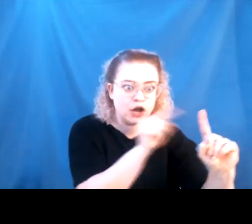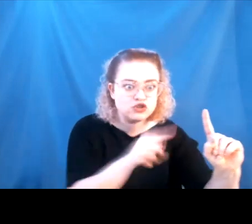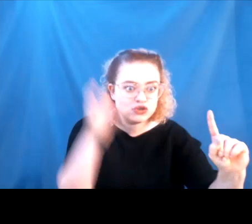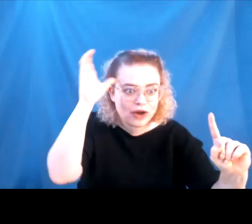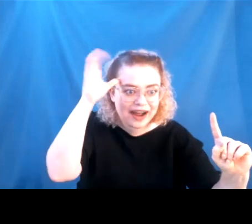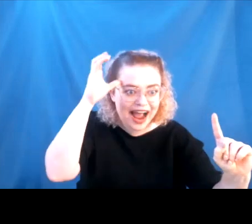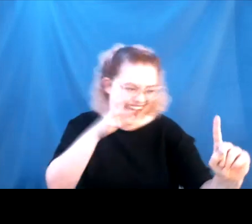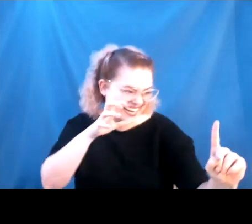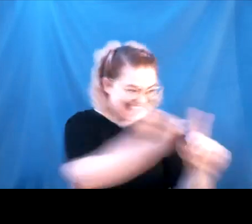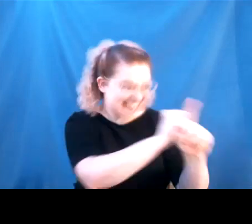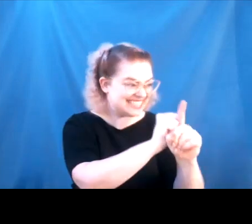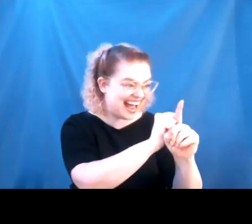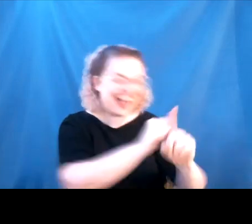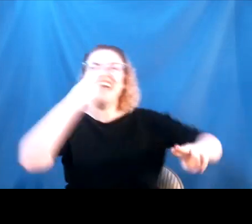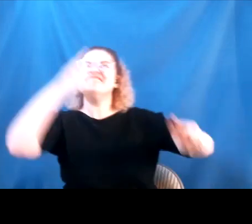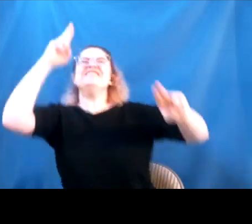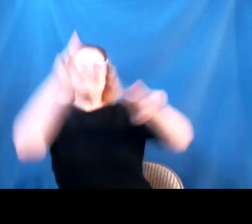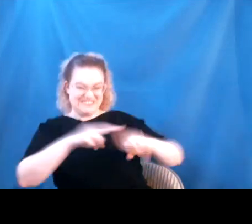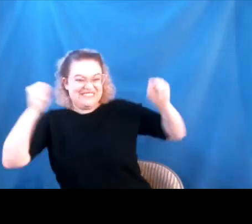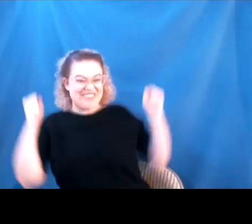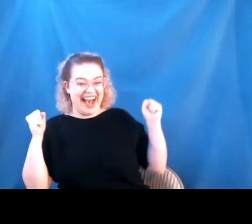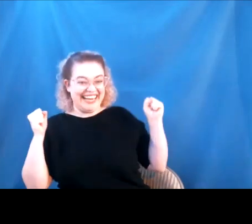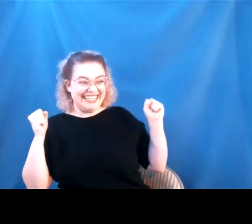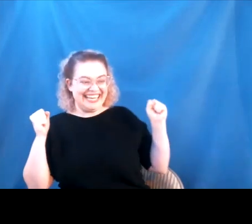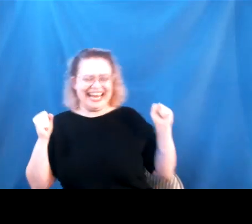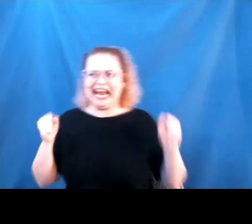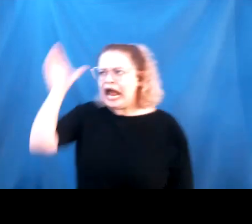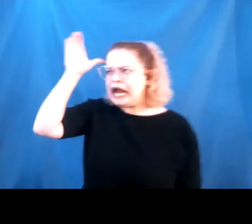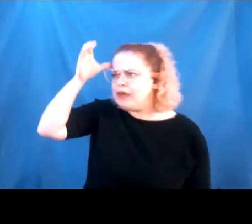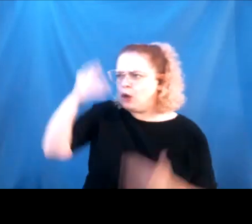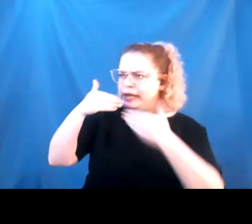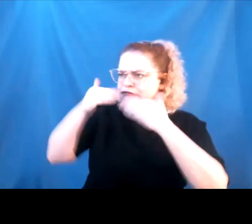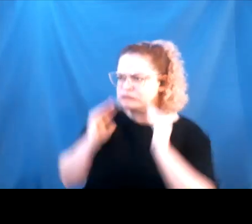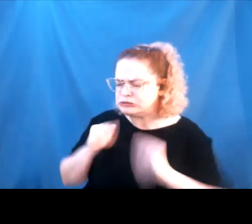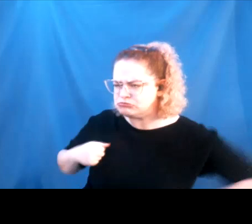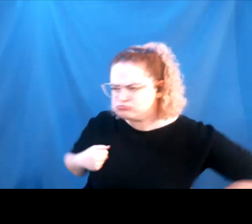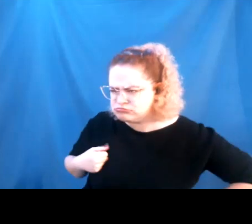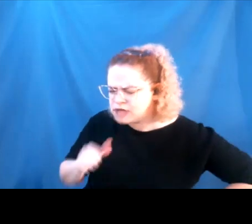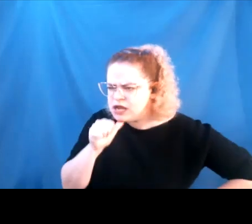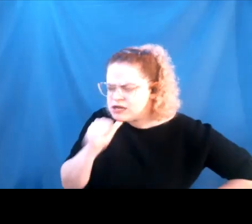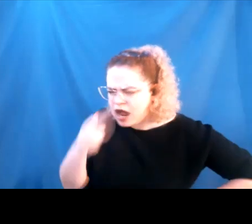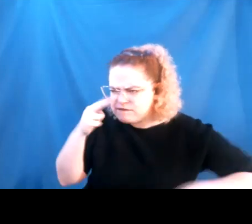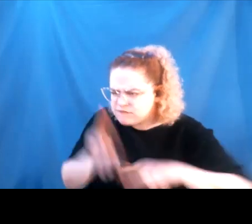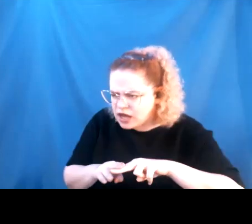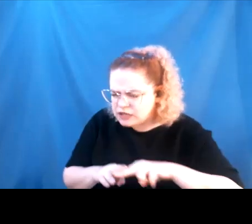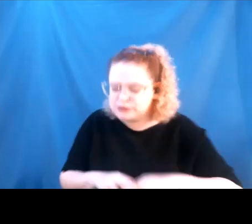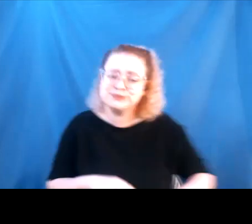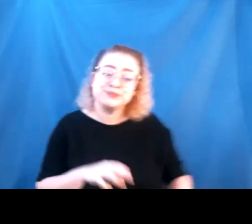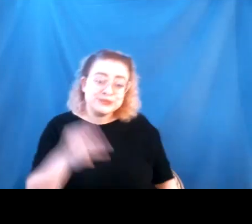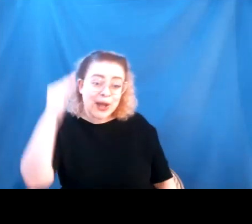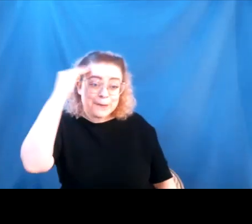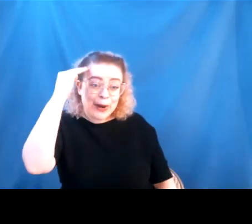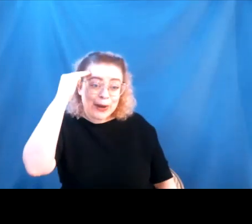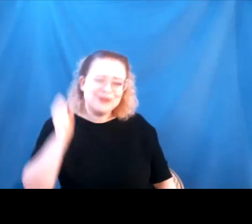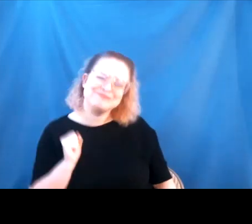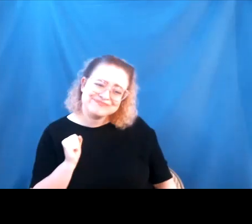laughs. Fun. Chloe frowns. Not fun. Good one, Dinah, but sneaky spies stay